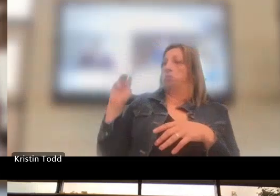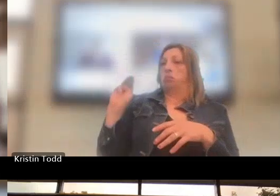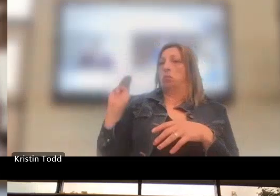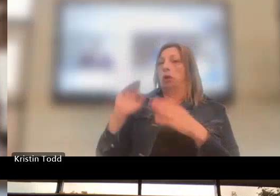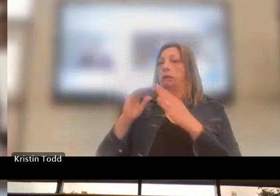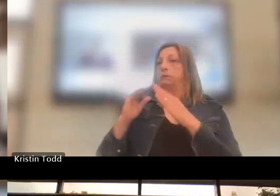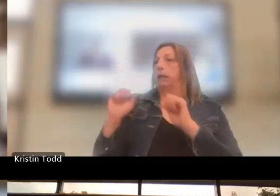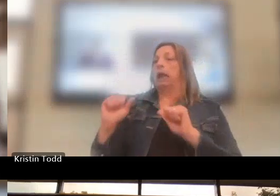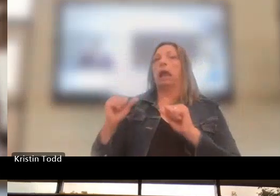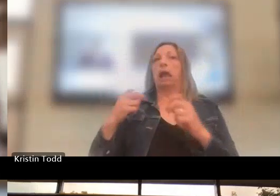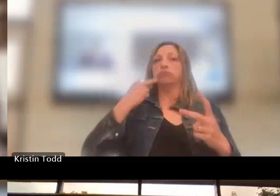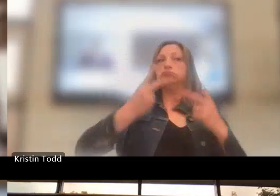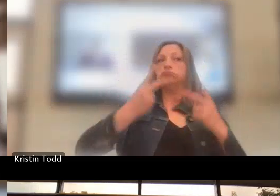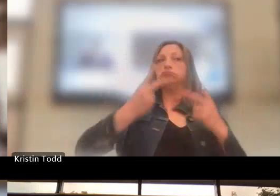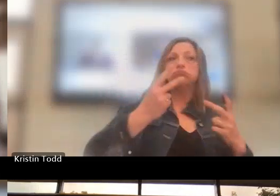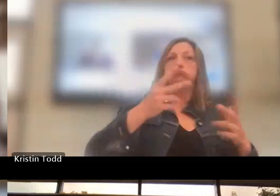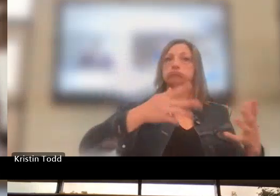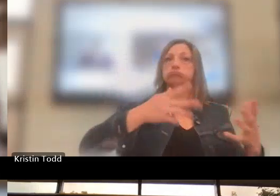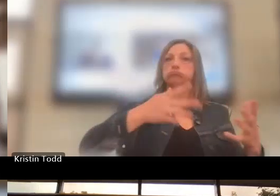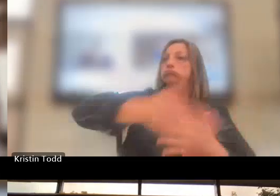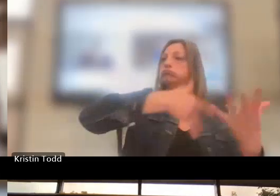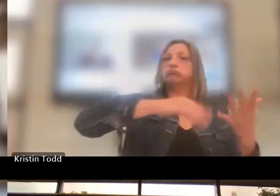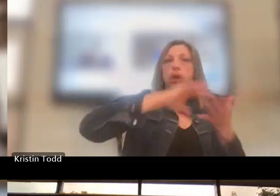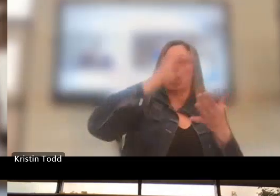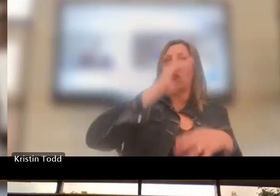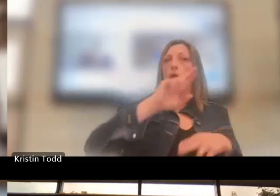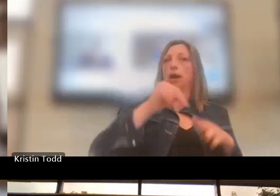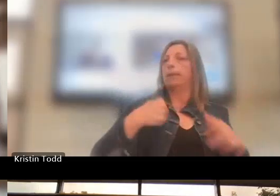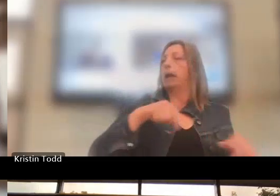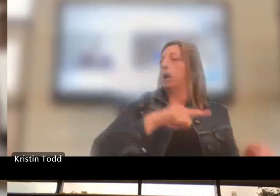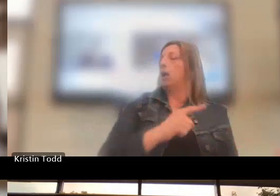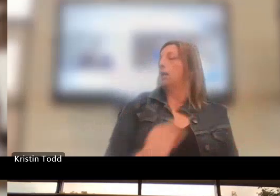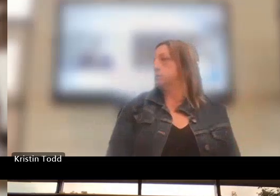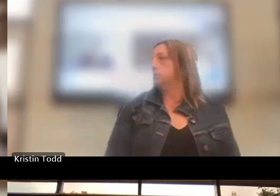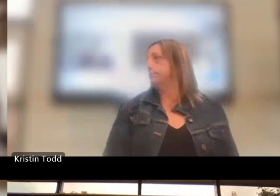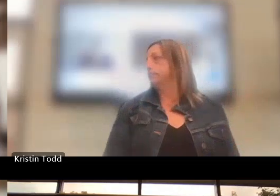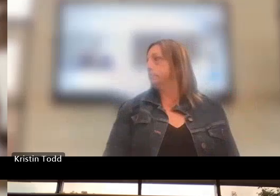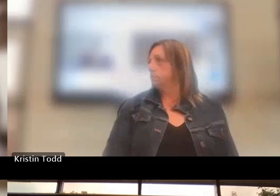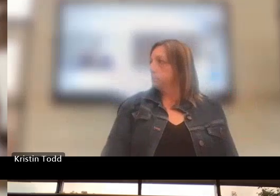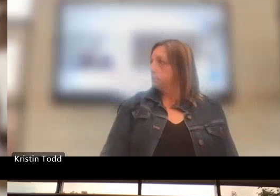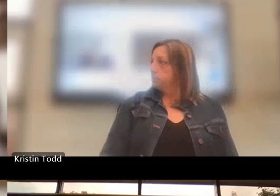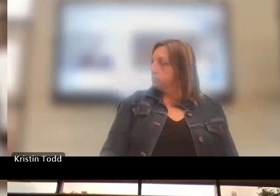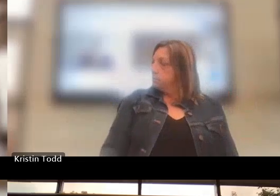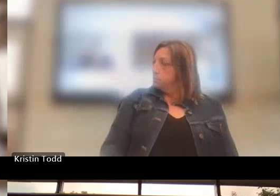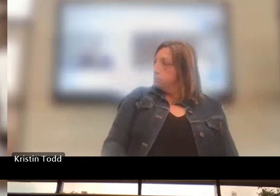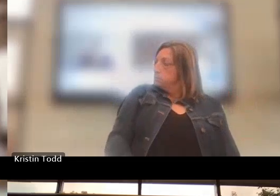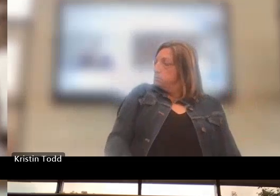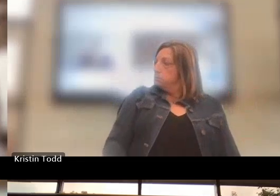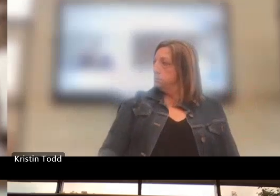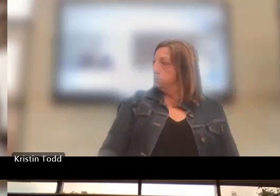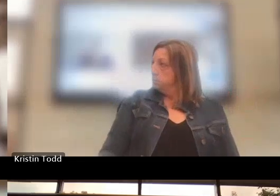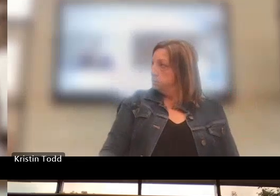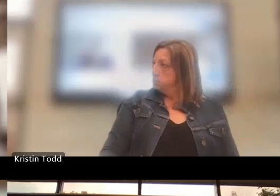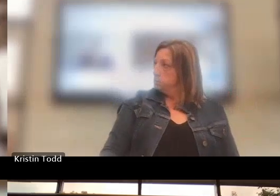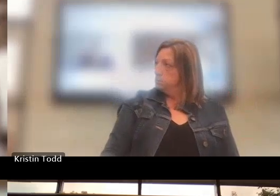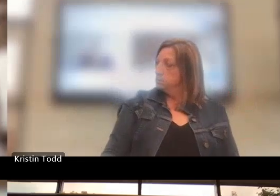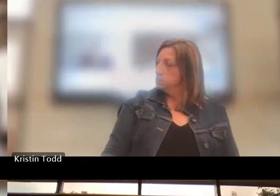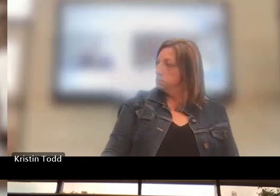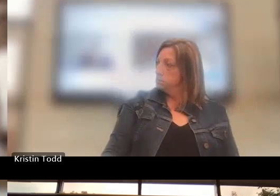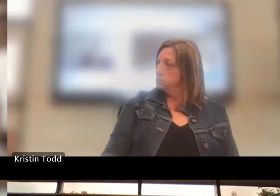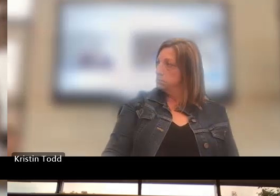then Morganton, the city of Morganton, folks can come in, they can come, and that allows them to